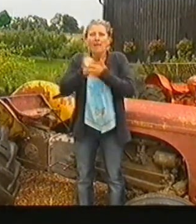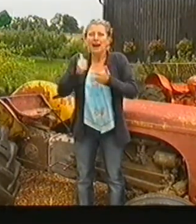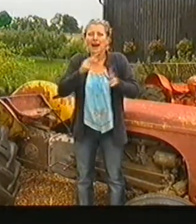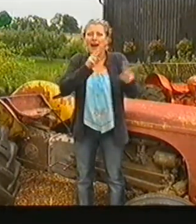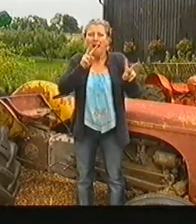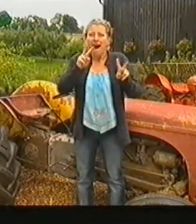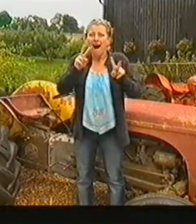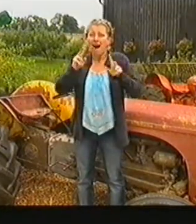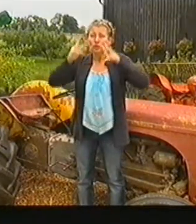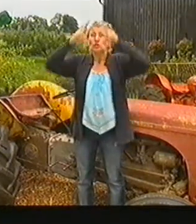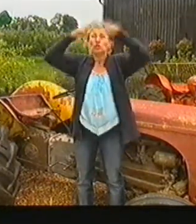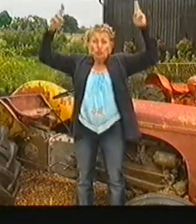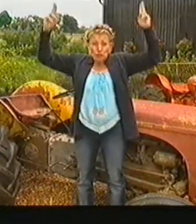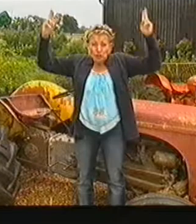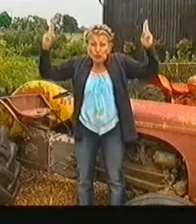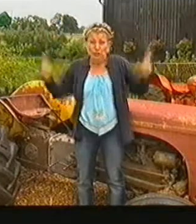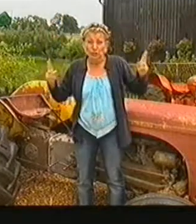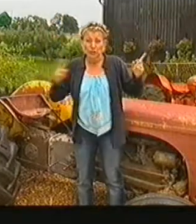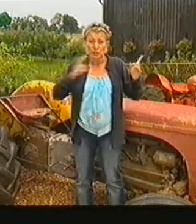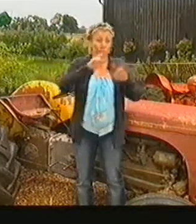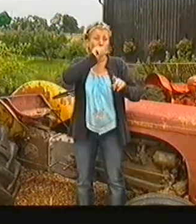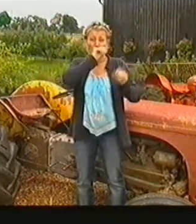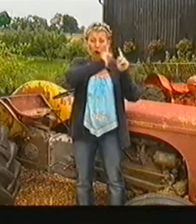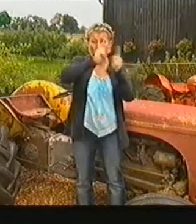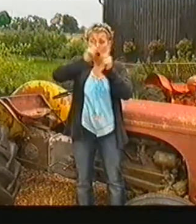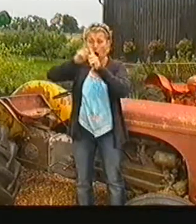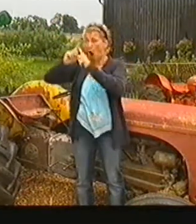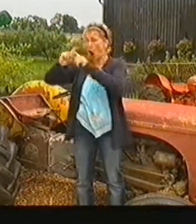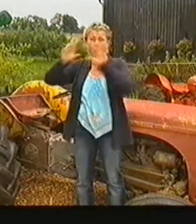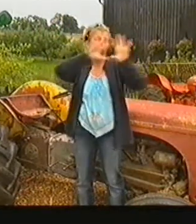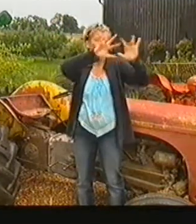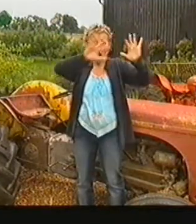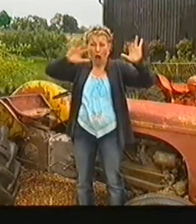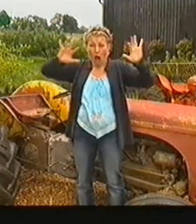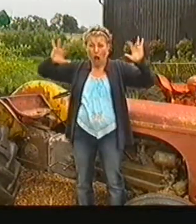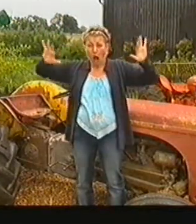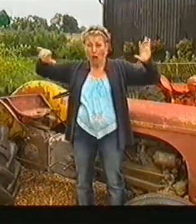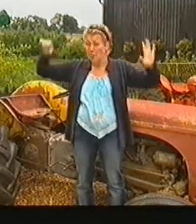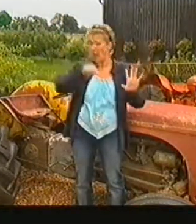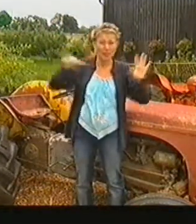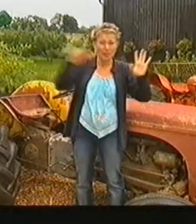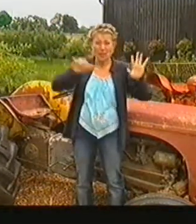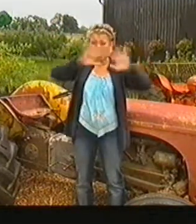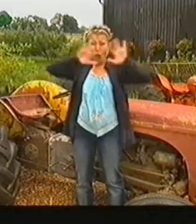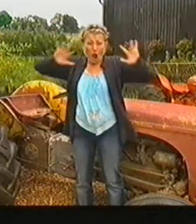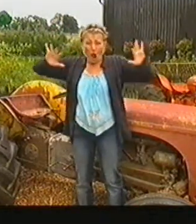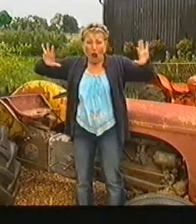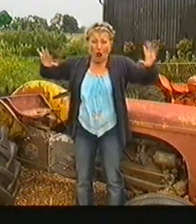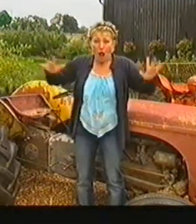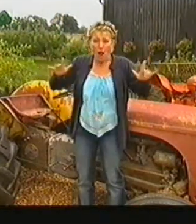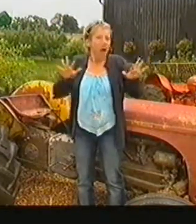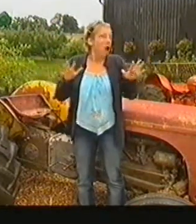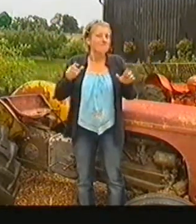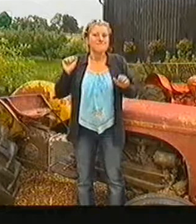that now met their eyes. They were in a huge shed, and the whole place was teeming with chickens, chickens by the